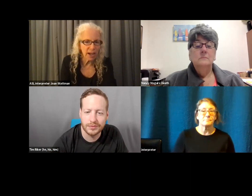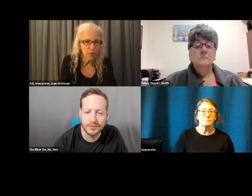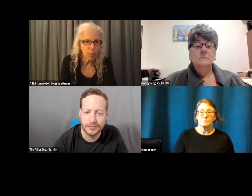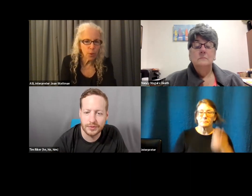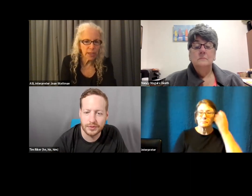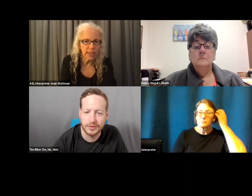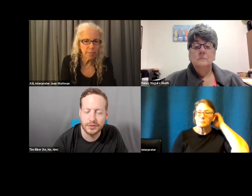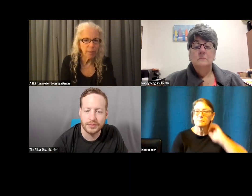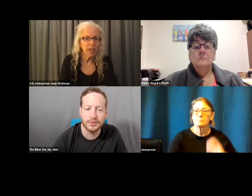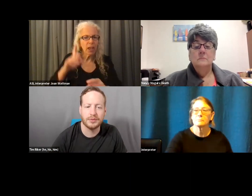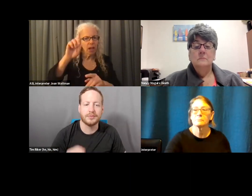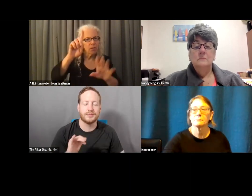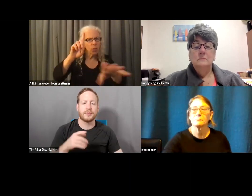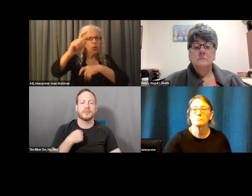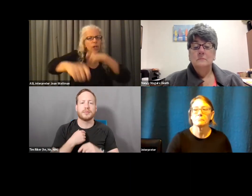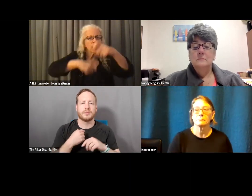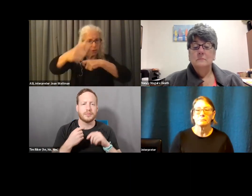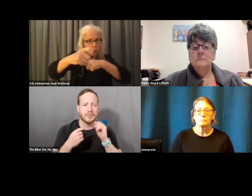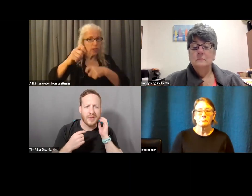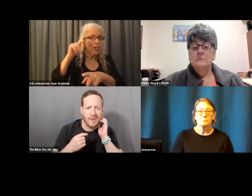appreciate that report, Tim.